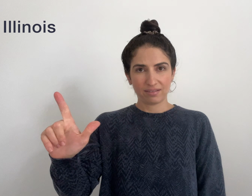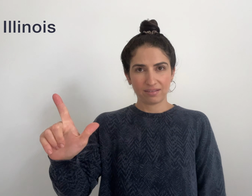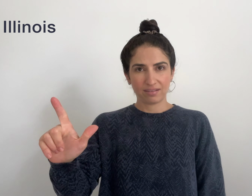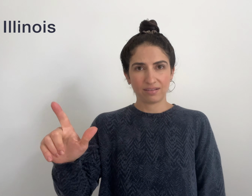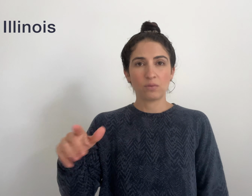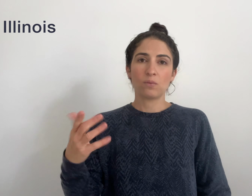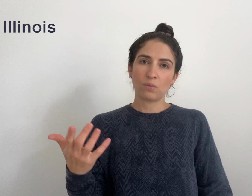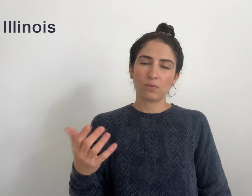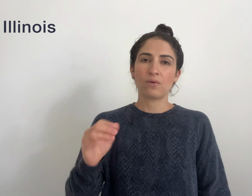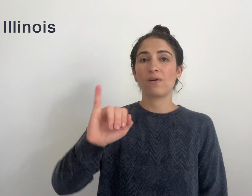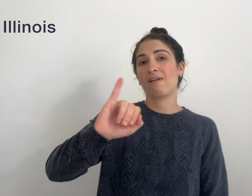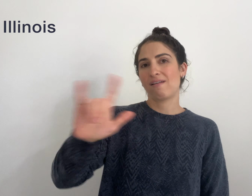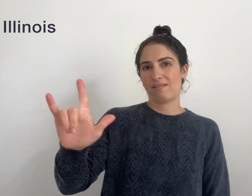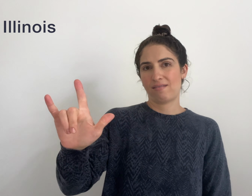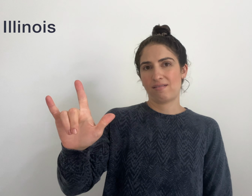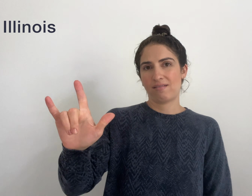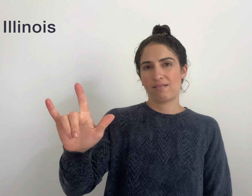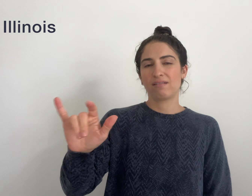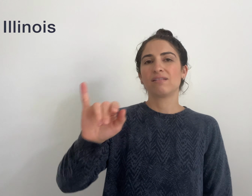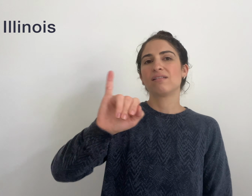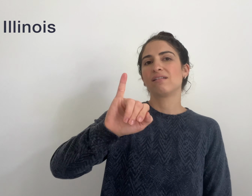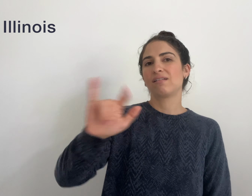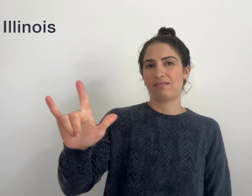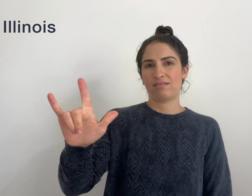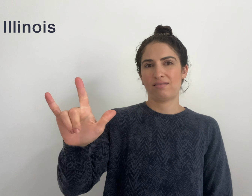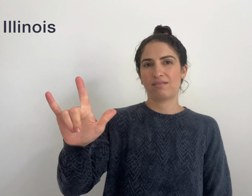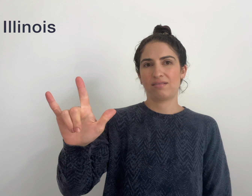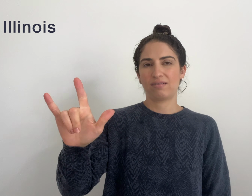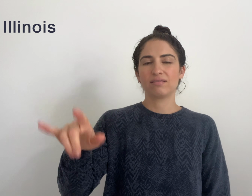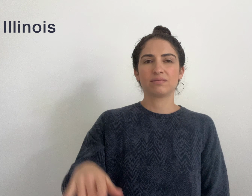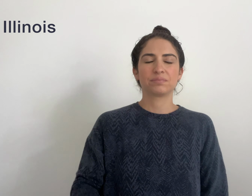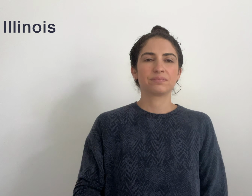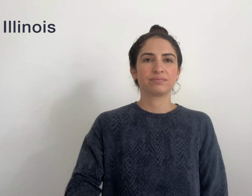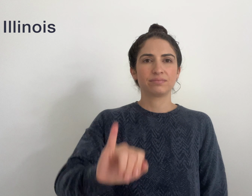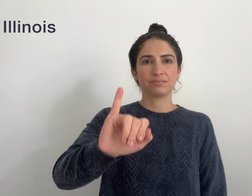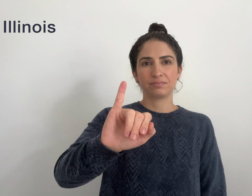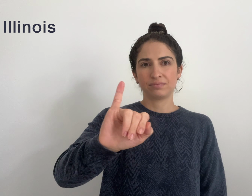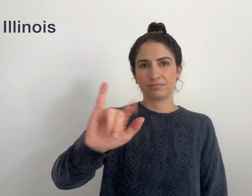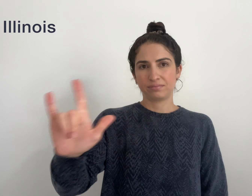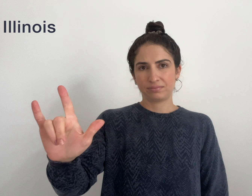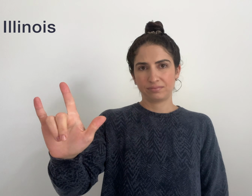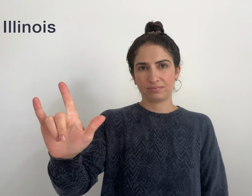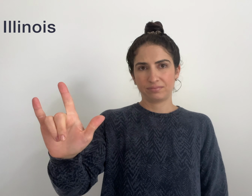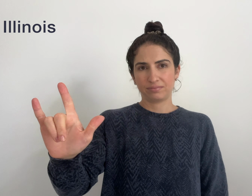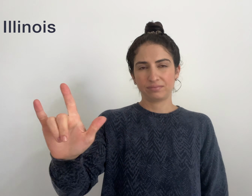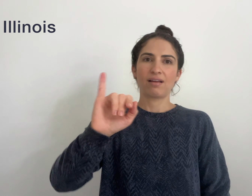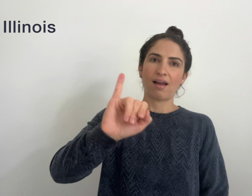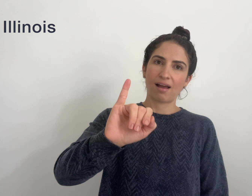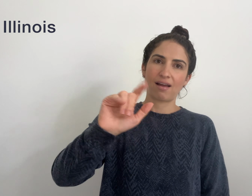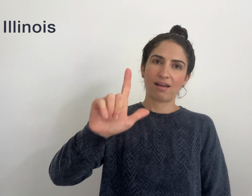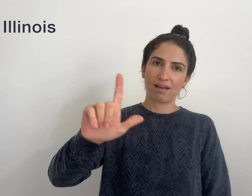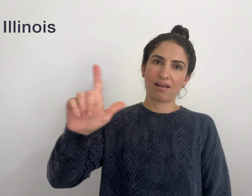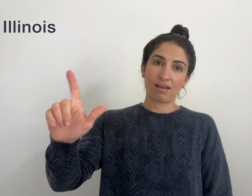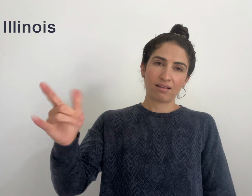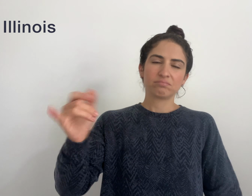Illinois, or Illinois.